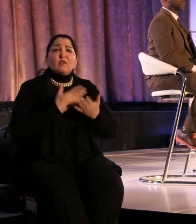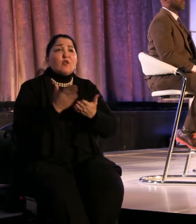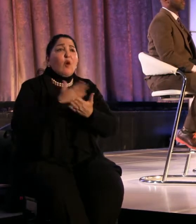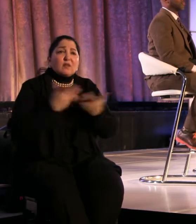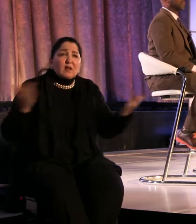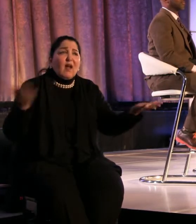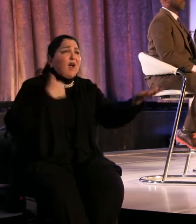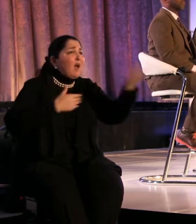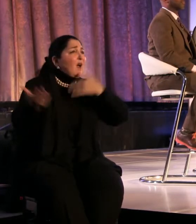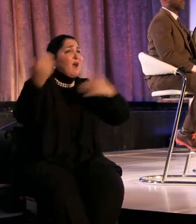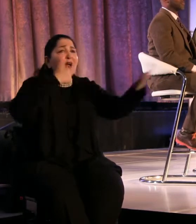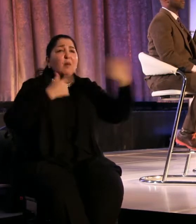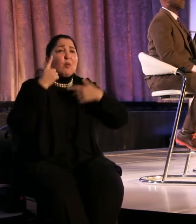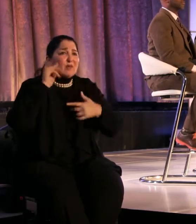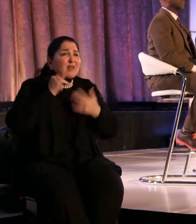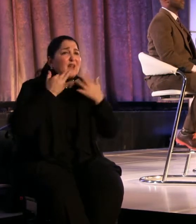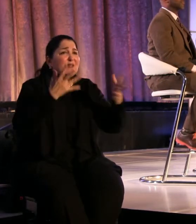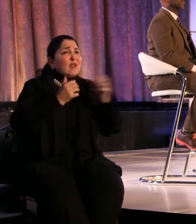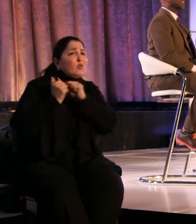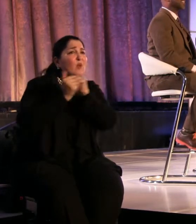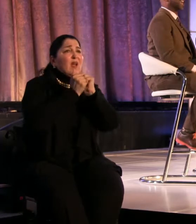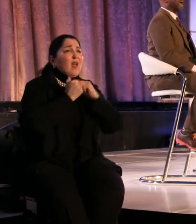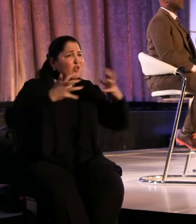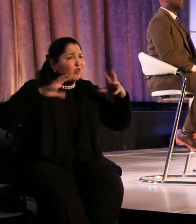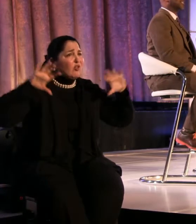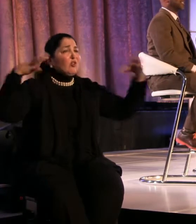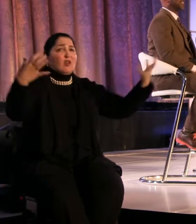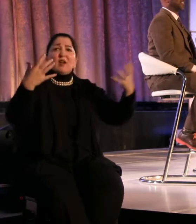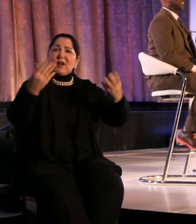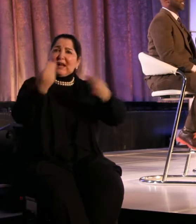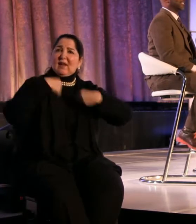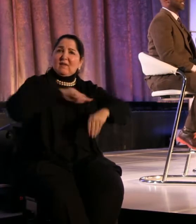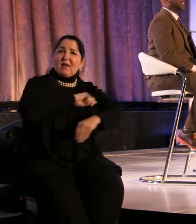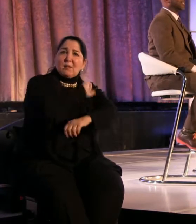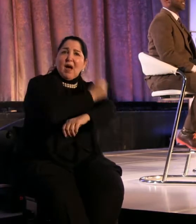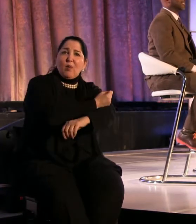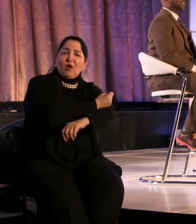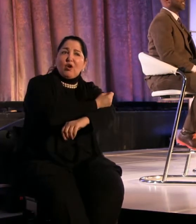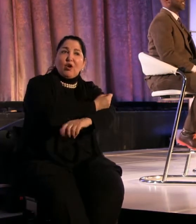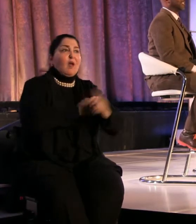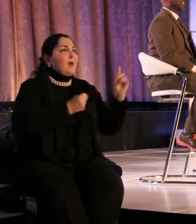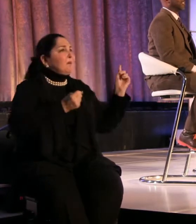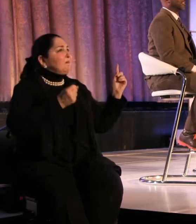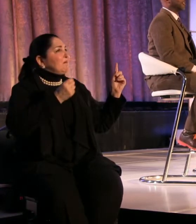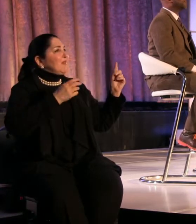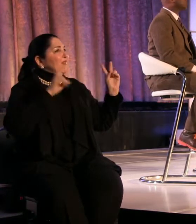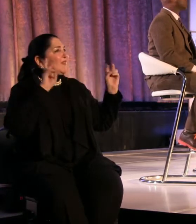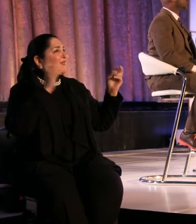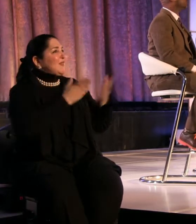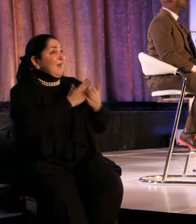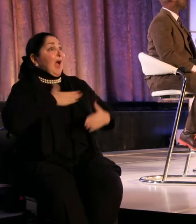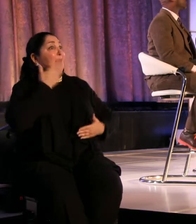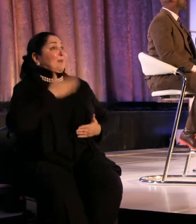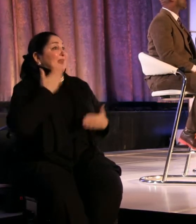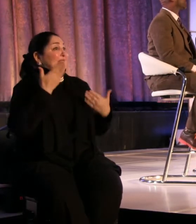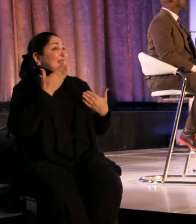together empowered us. We're singing happy. Maybe. That's a great point. You know,